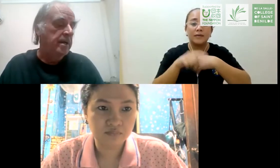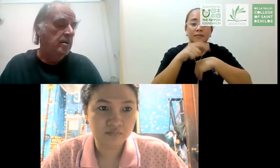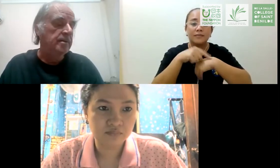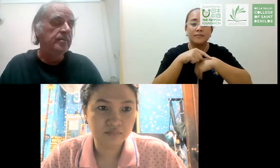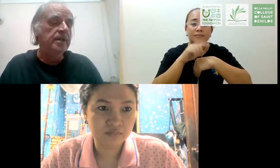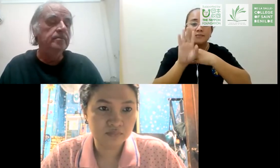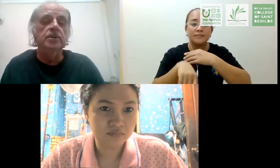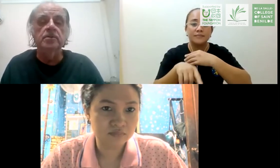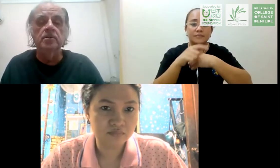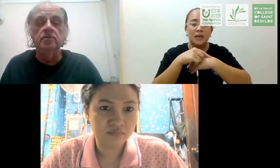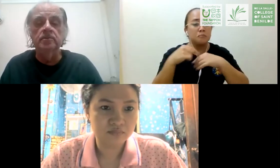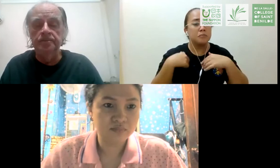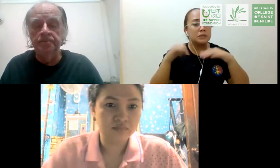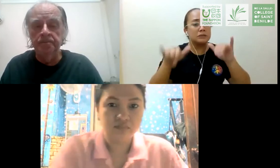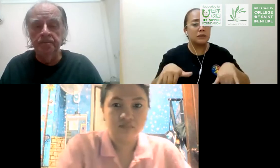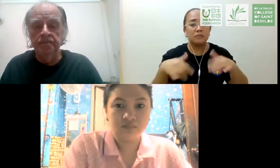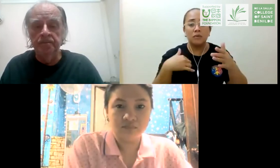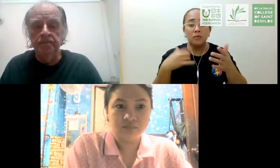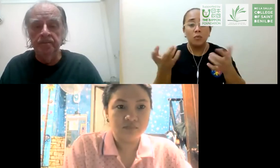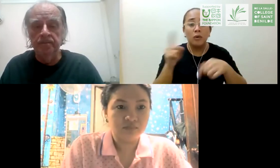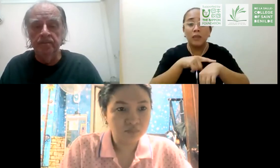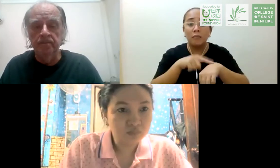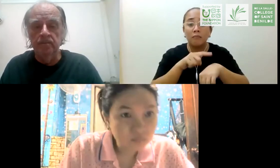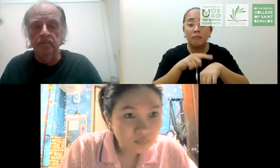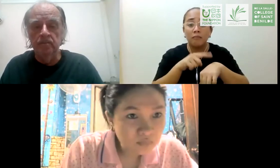I'll stay on, but just to